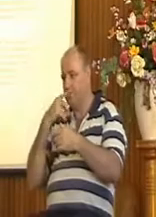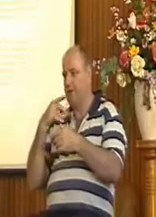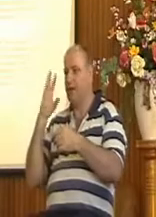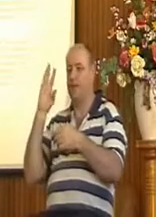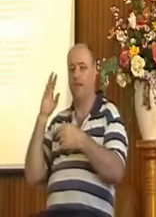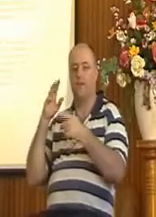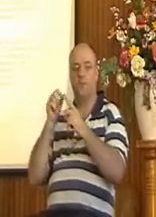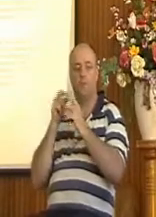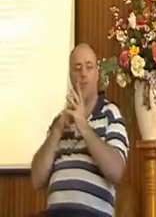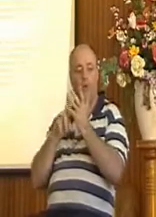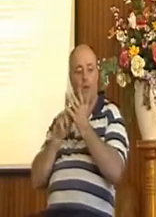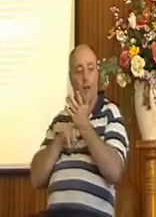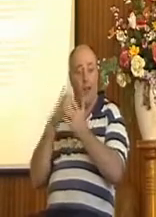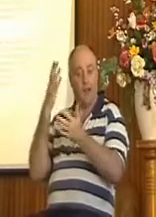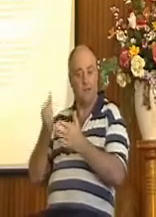Now, years ago,